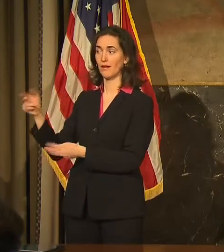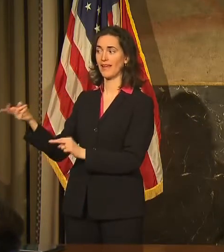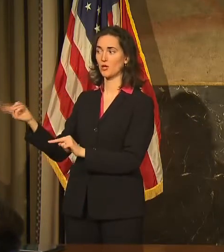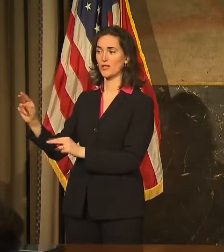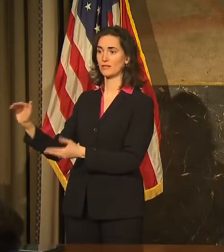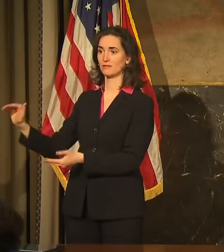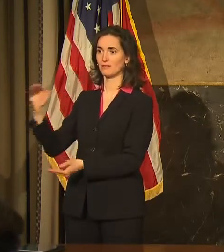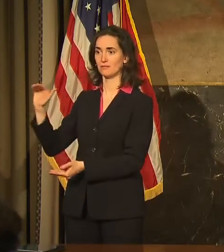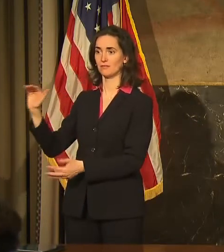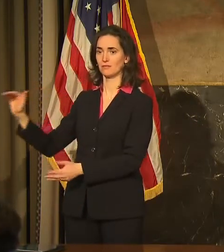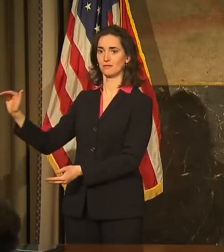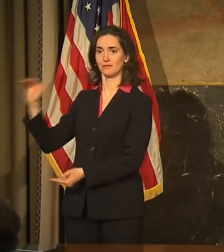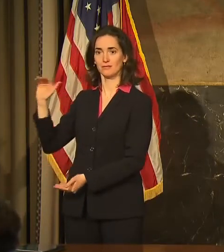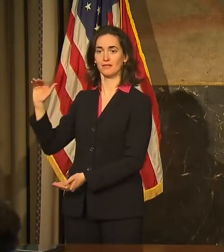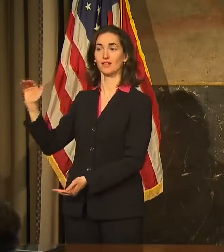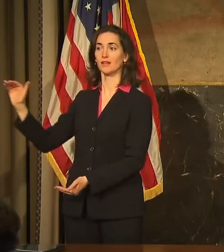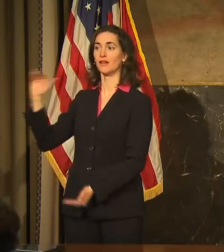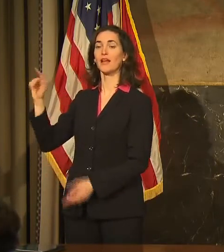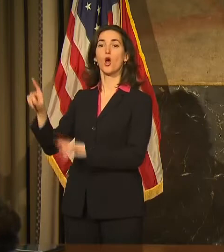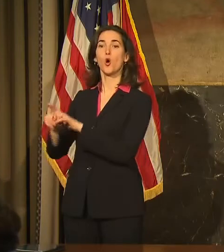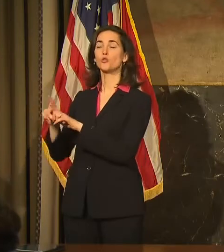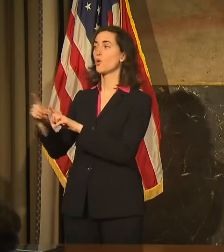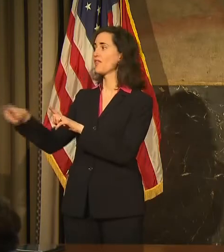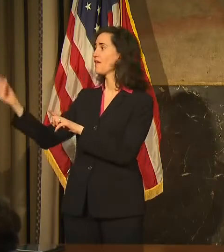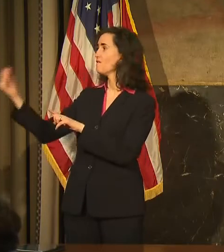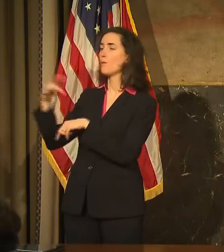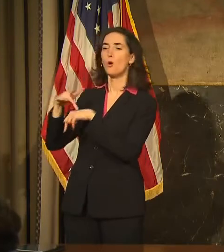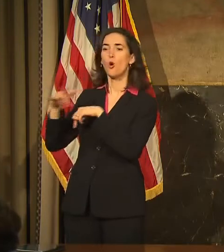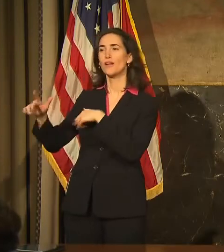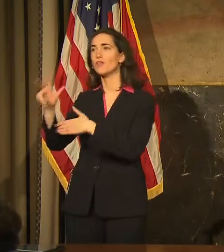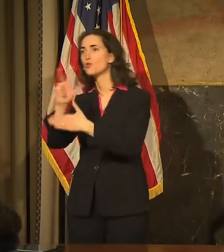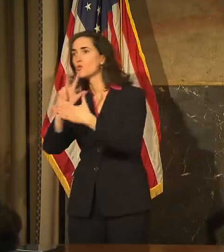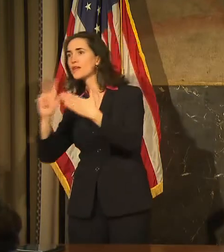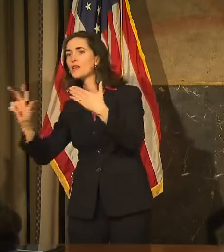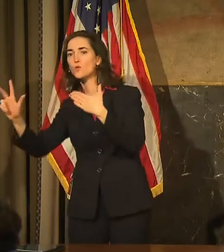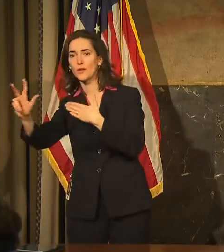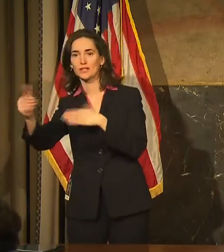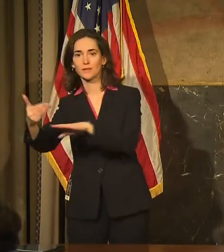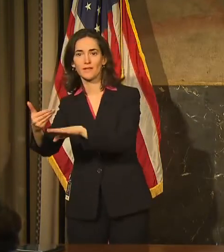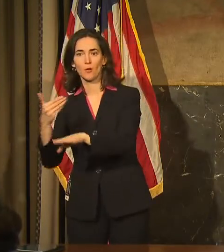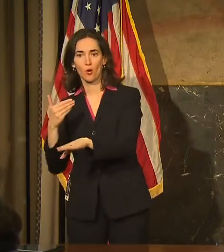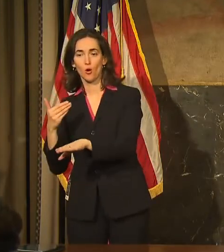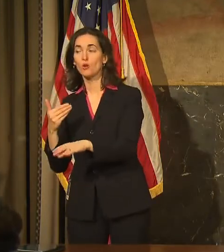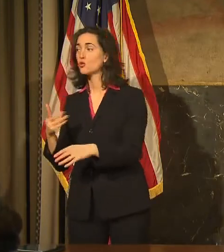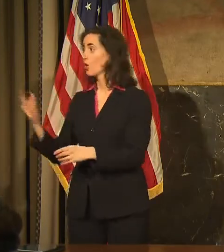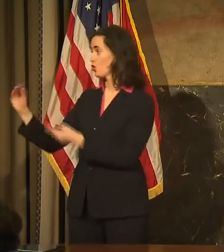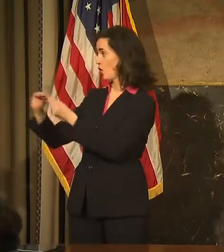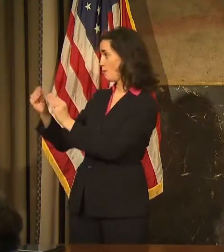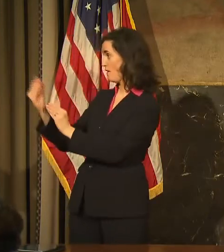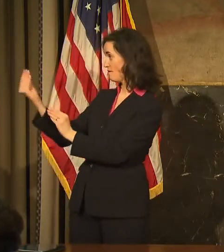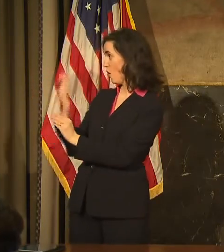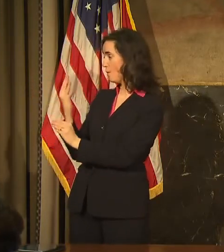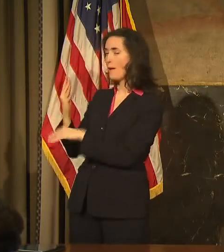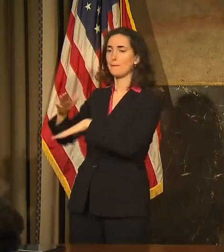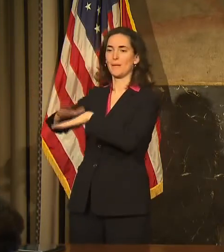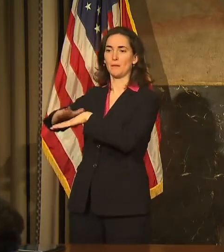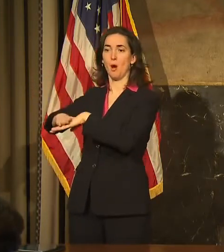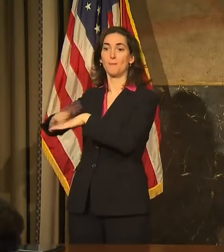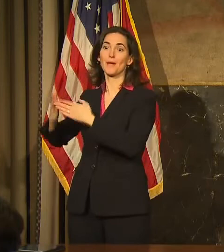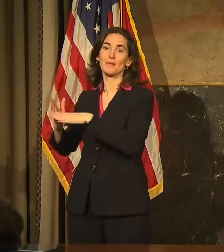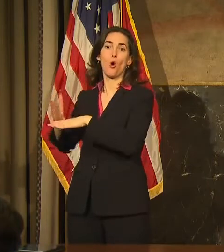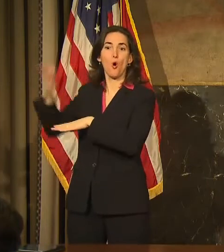3 weeks of visibility on that now, and we've been told that those are minimum planning thresholds. And so we're more confident than